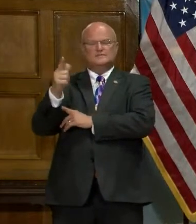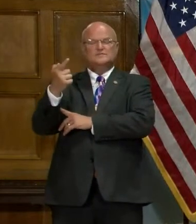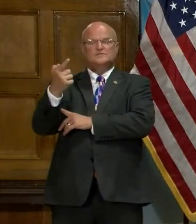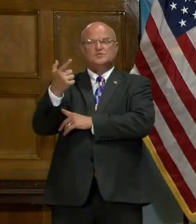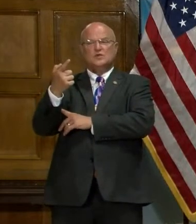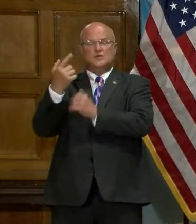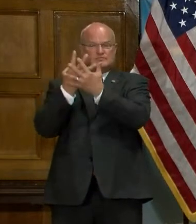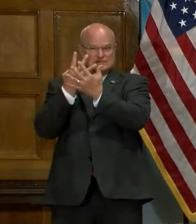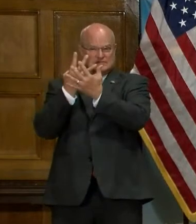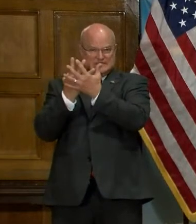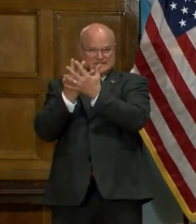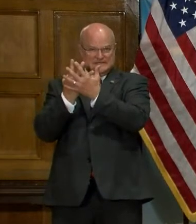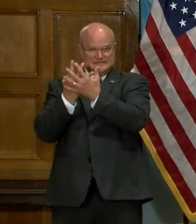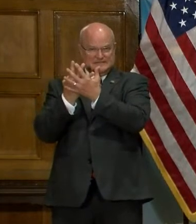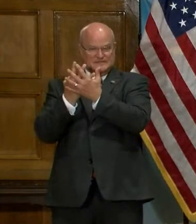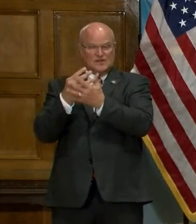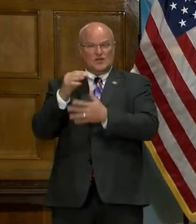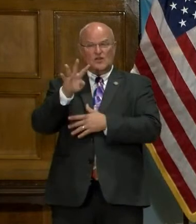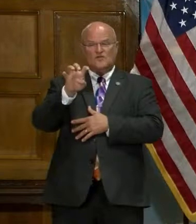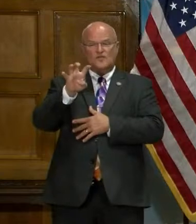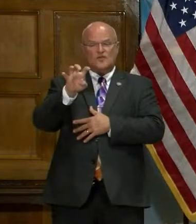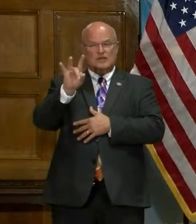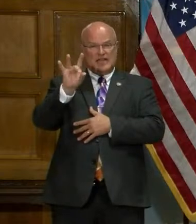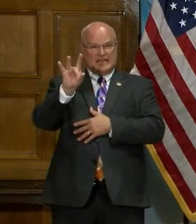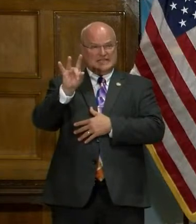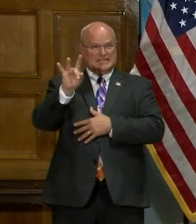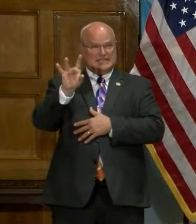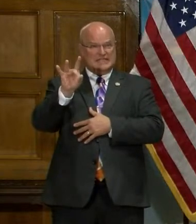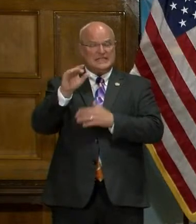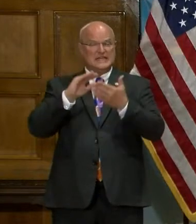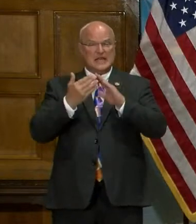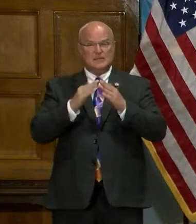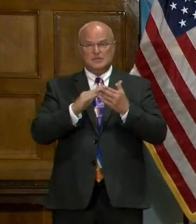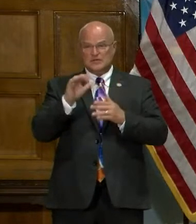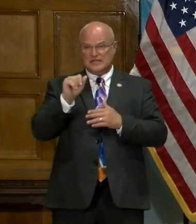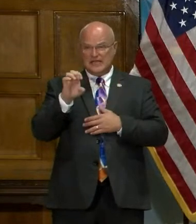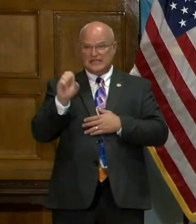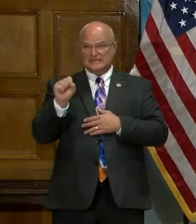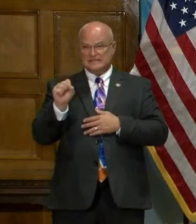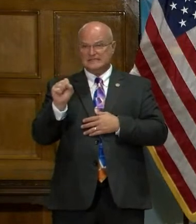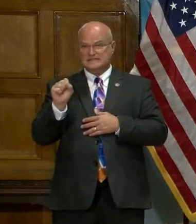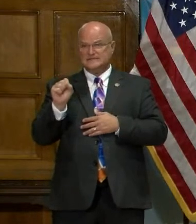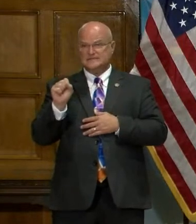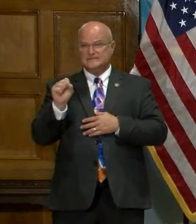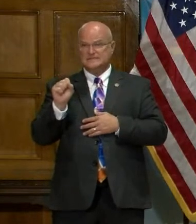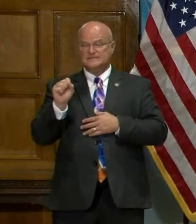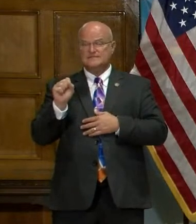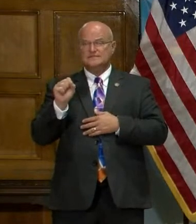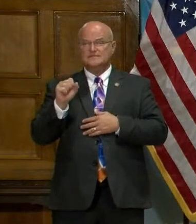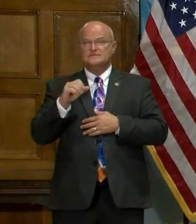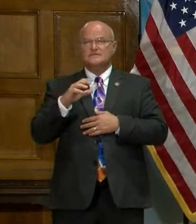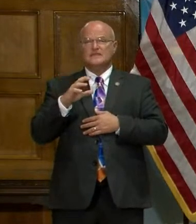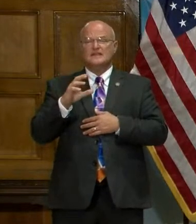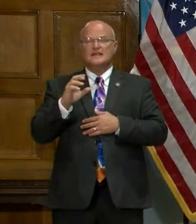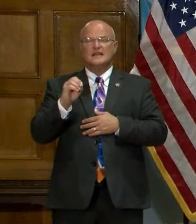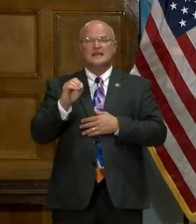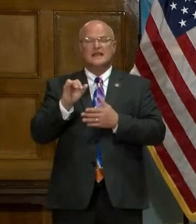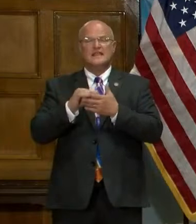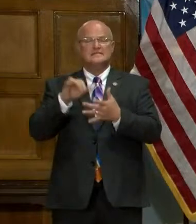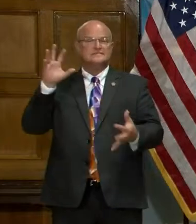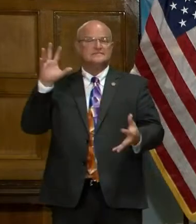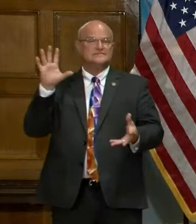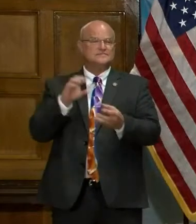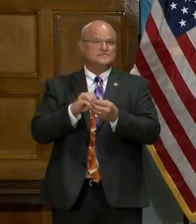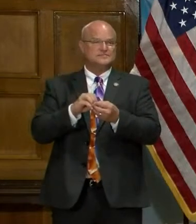21 of those were in correctional facilities. 418 were community cases. So that brings